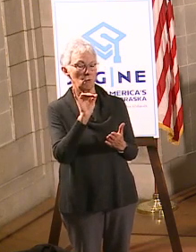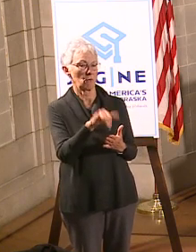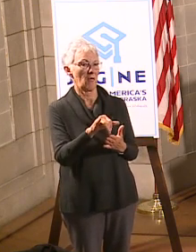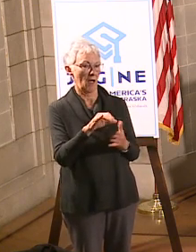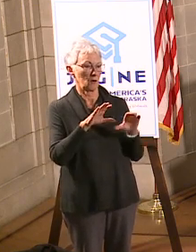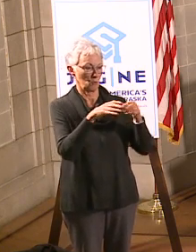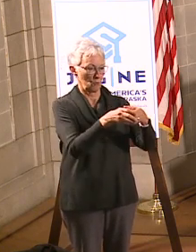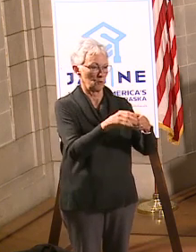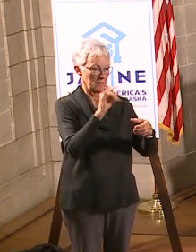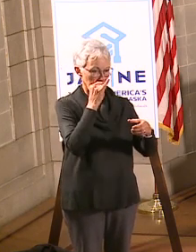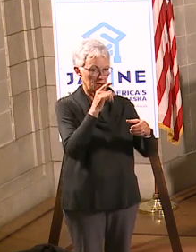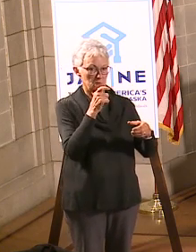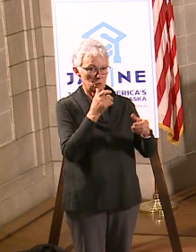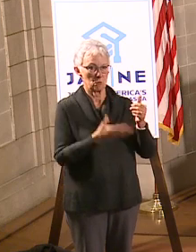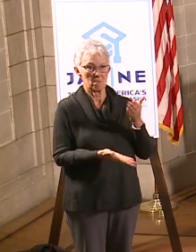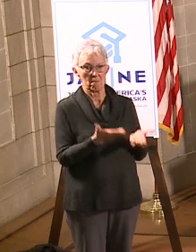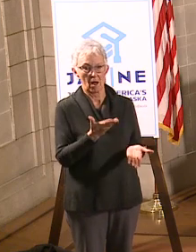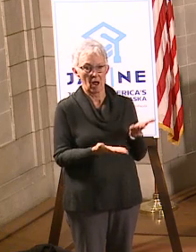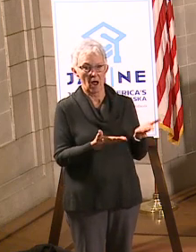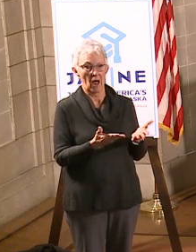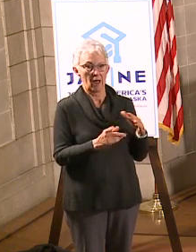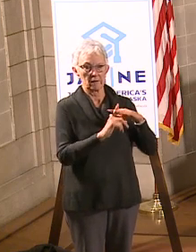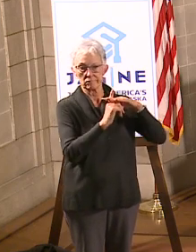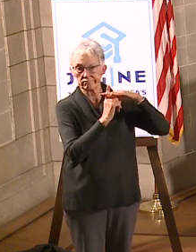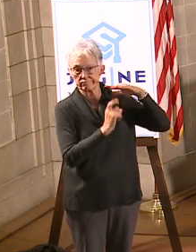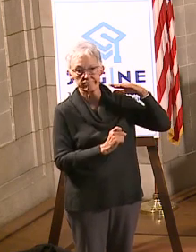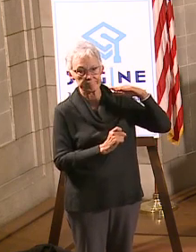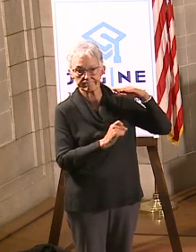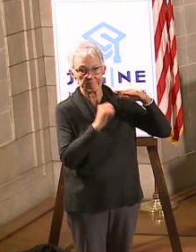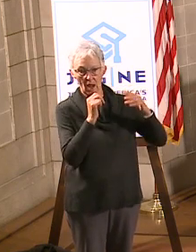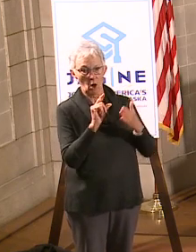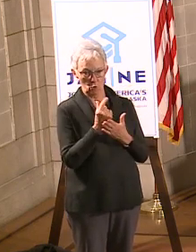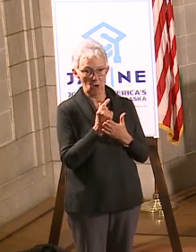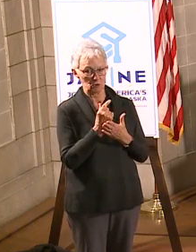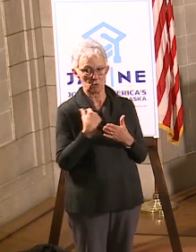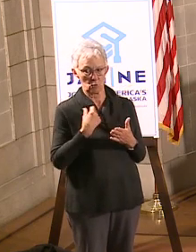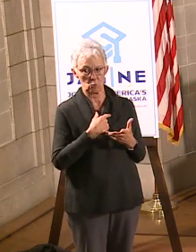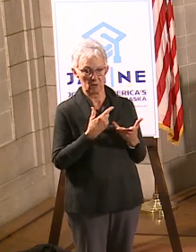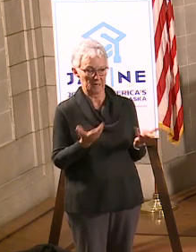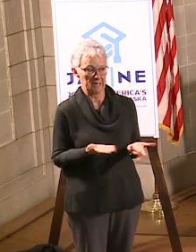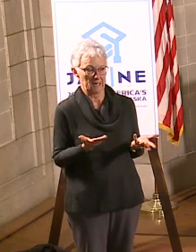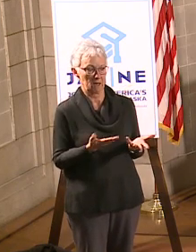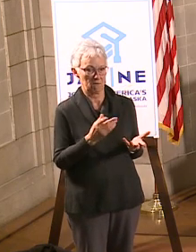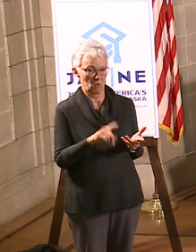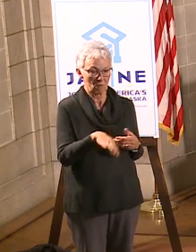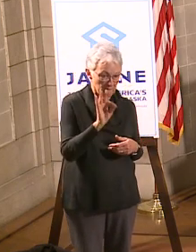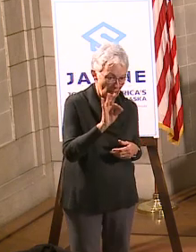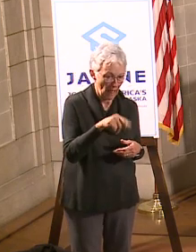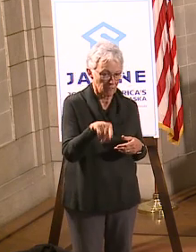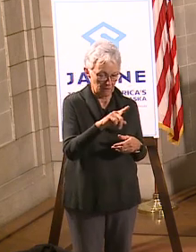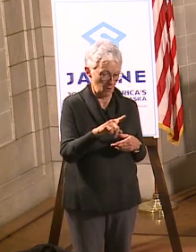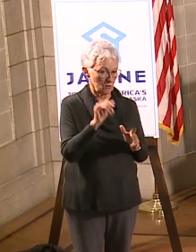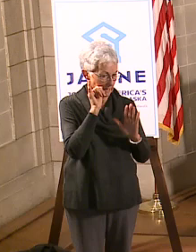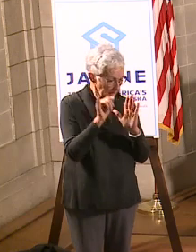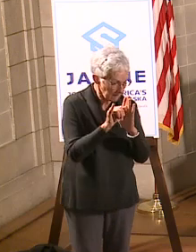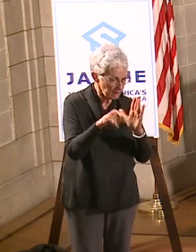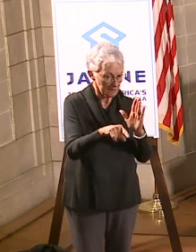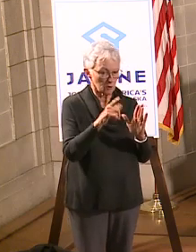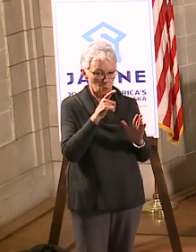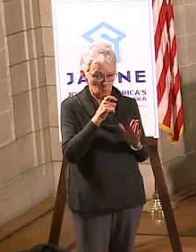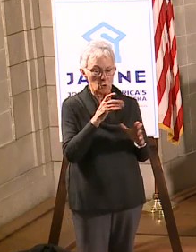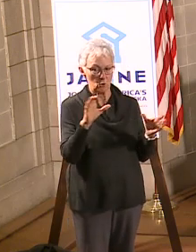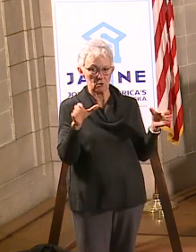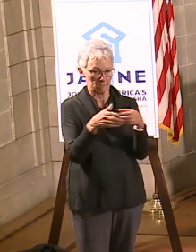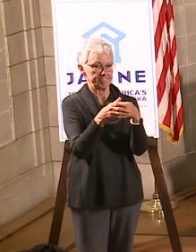and hardest by the multiple impacts of the pandemic. Matt and the team, by the way, did a great choice of bringing in